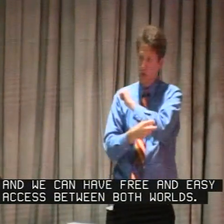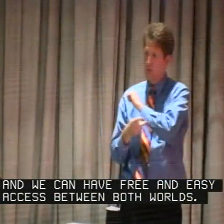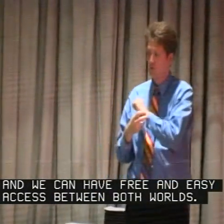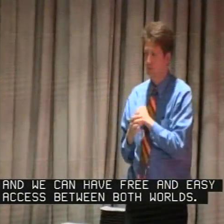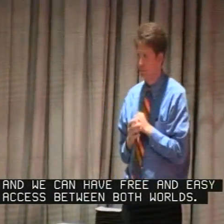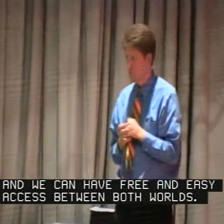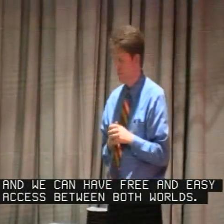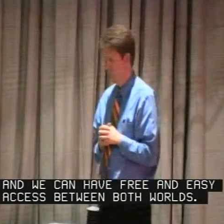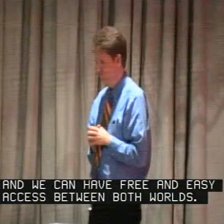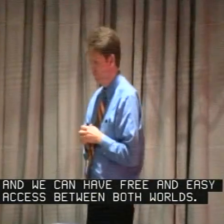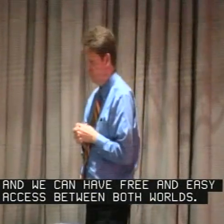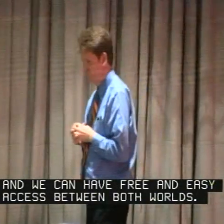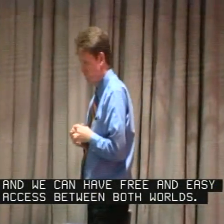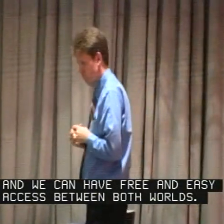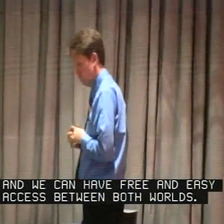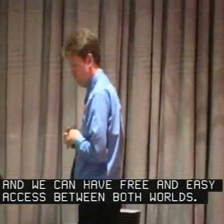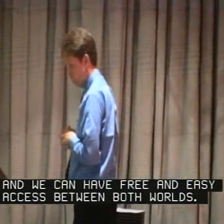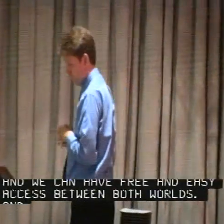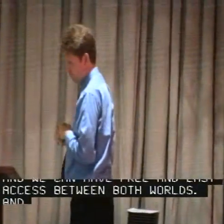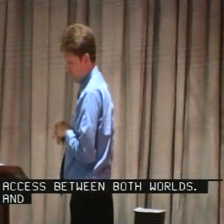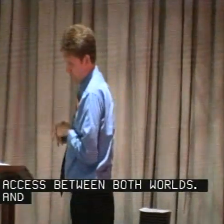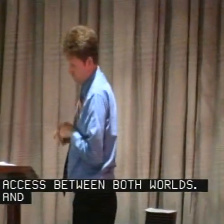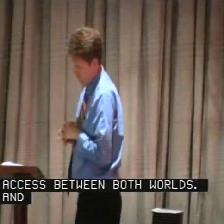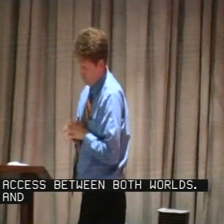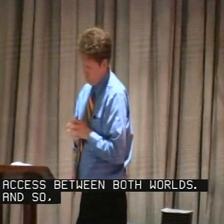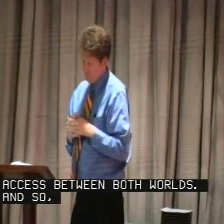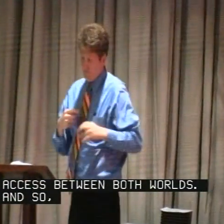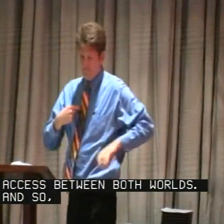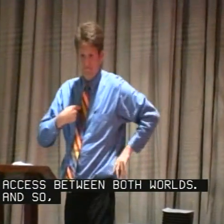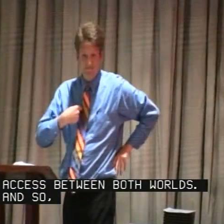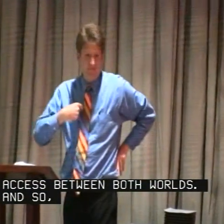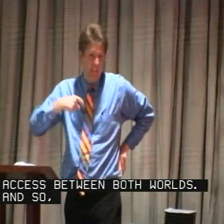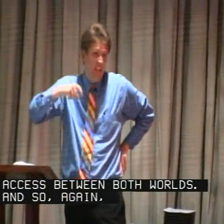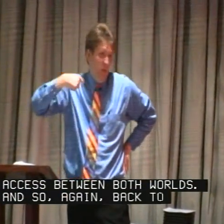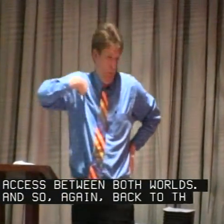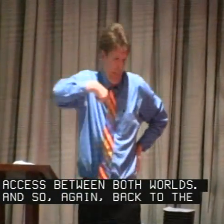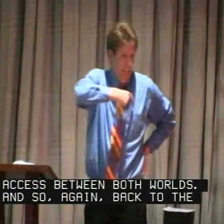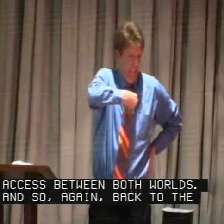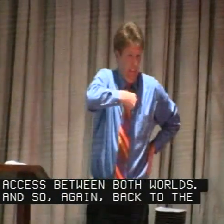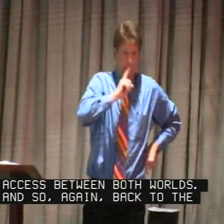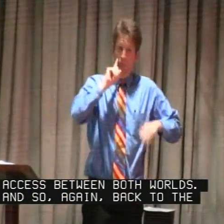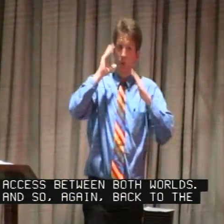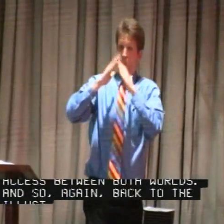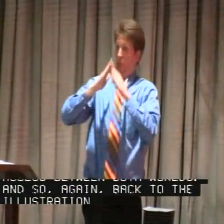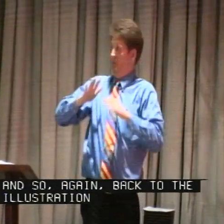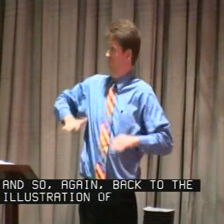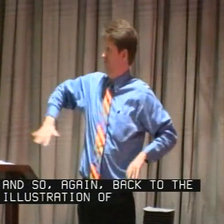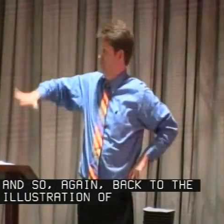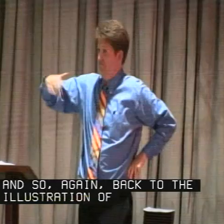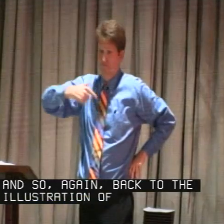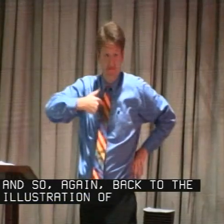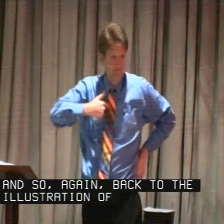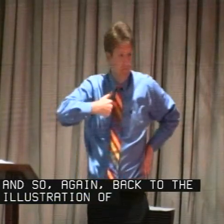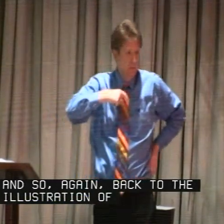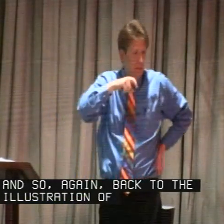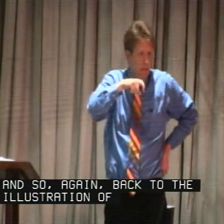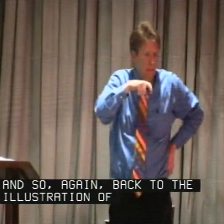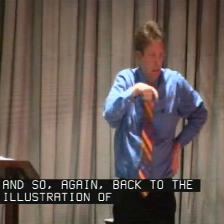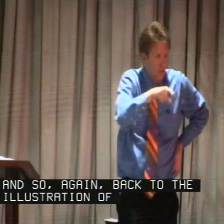And so, again, back to the illustration of bridges. We in the deaf community,